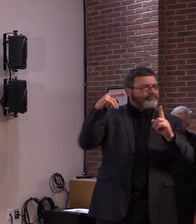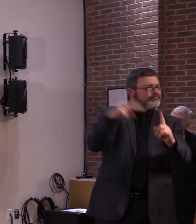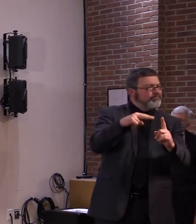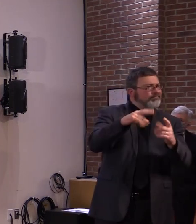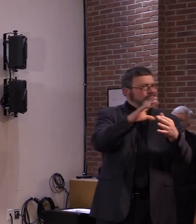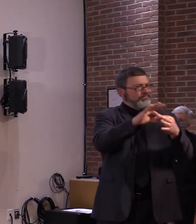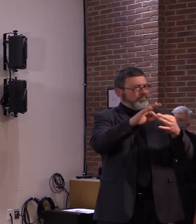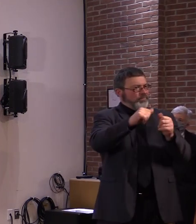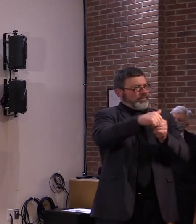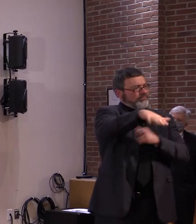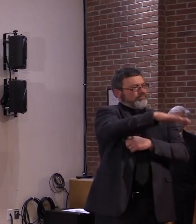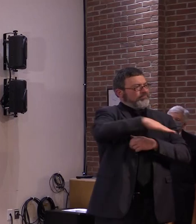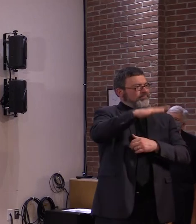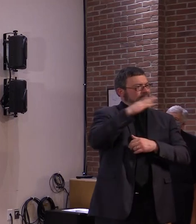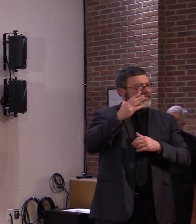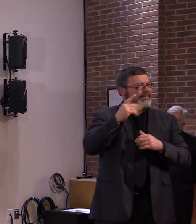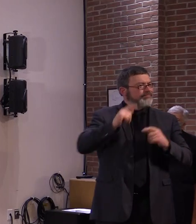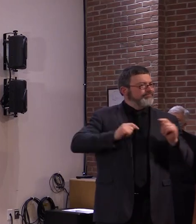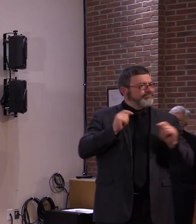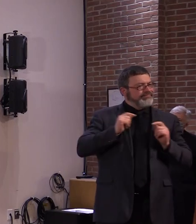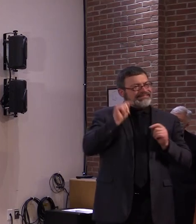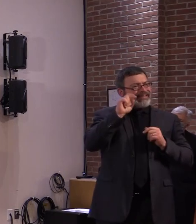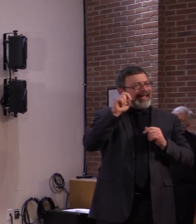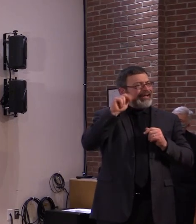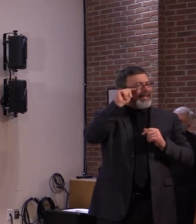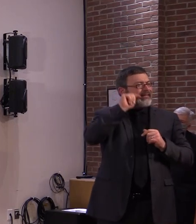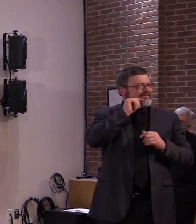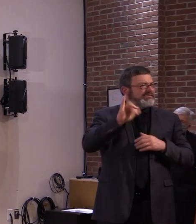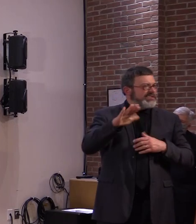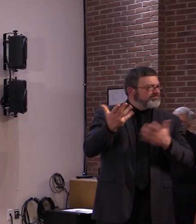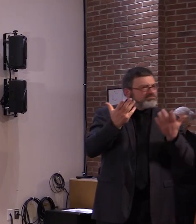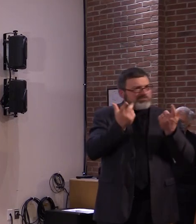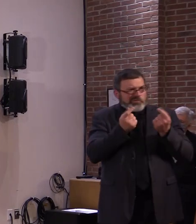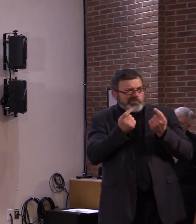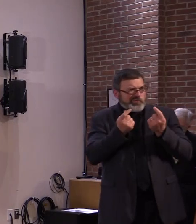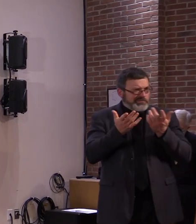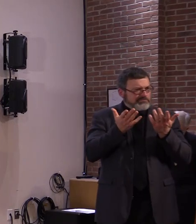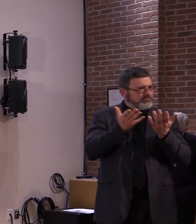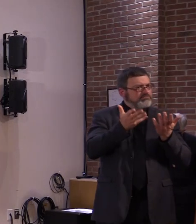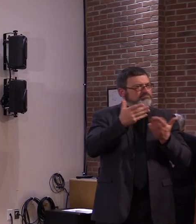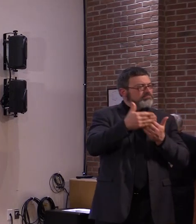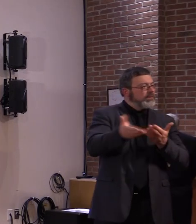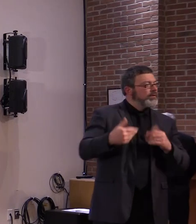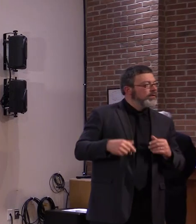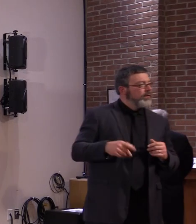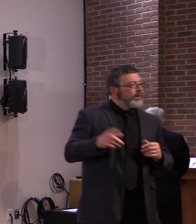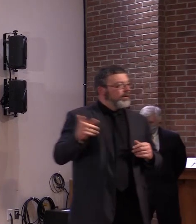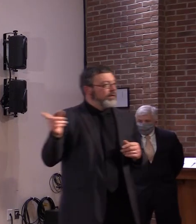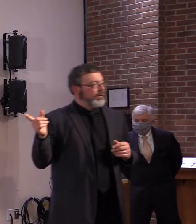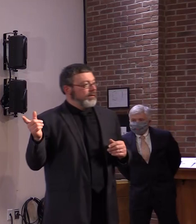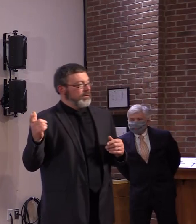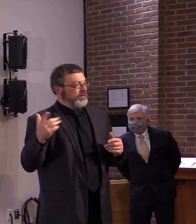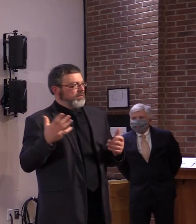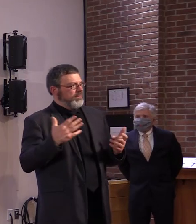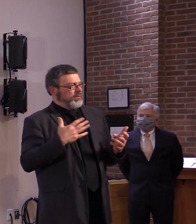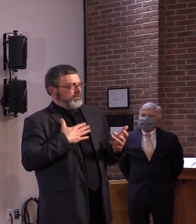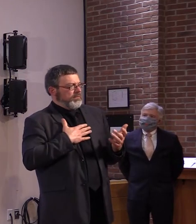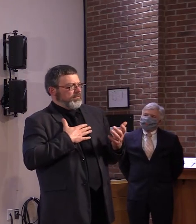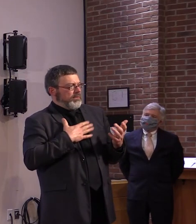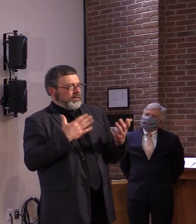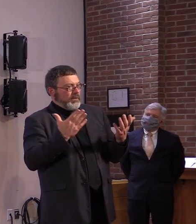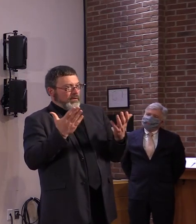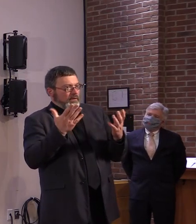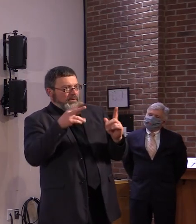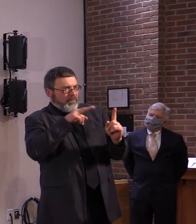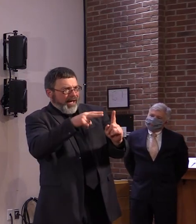I'm going to let Dr. Levine answer part of that, but from my perspective, you know, just be careful. Know what you're dealing